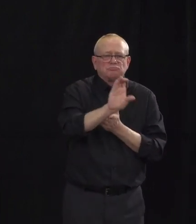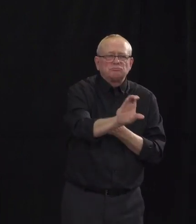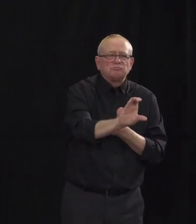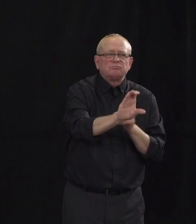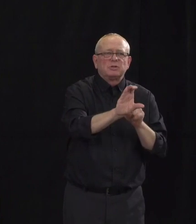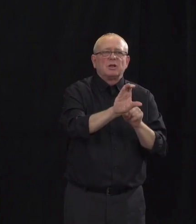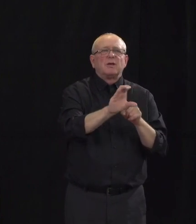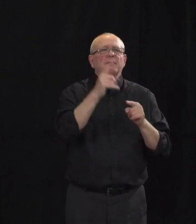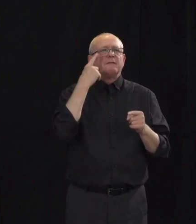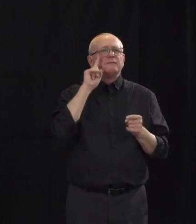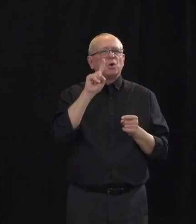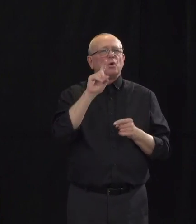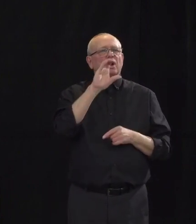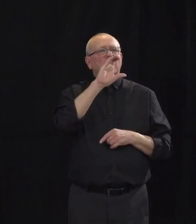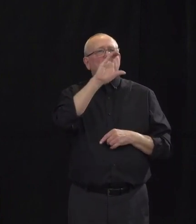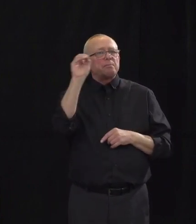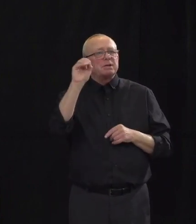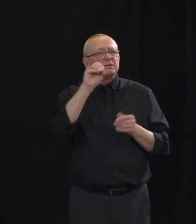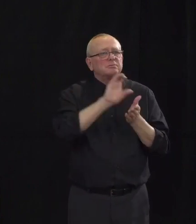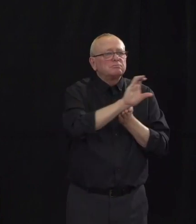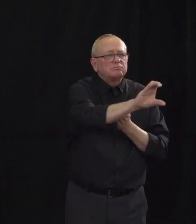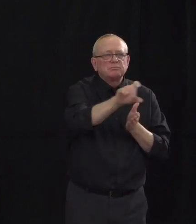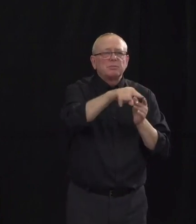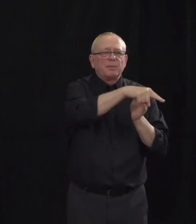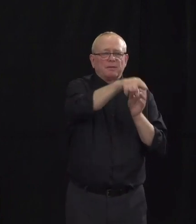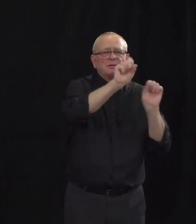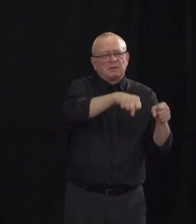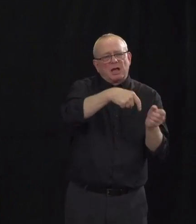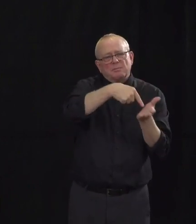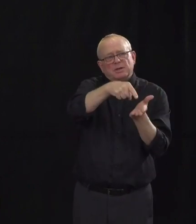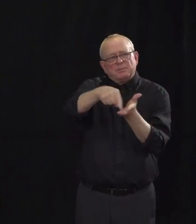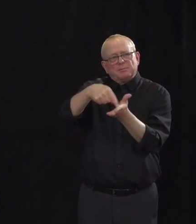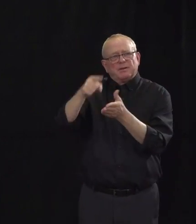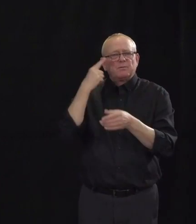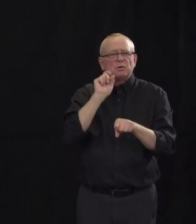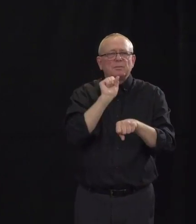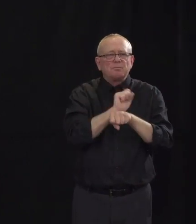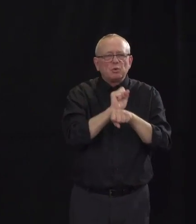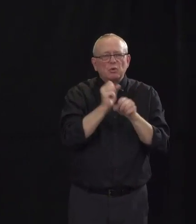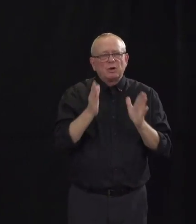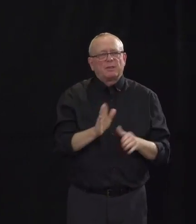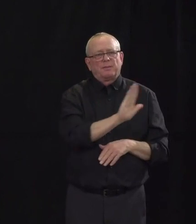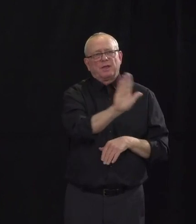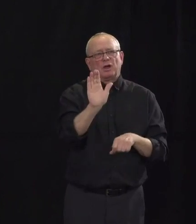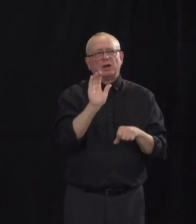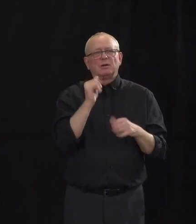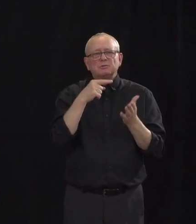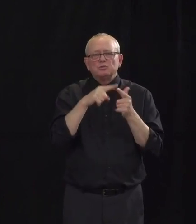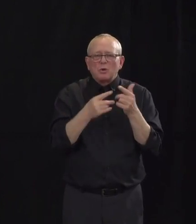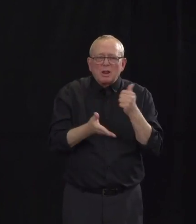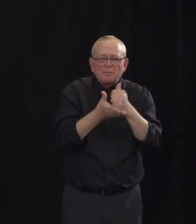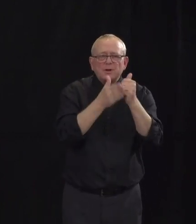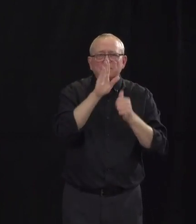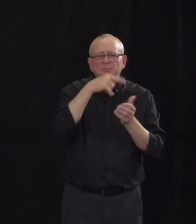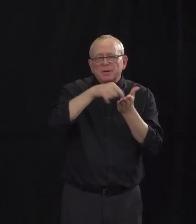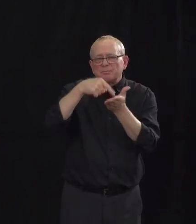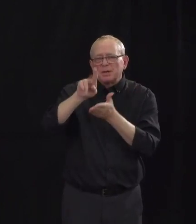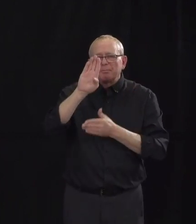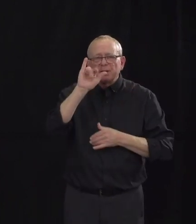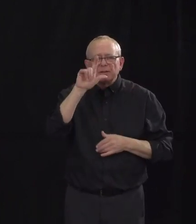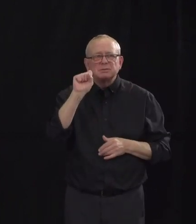important announcement about supporting renters who are concerned about their ability to pay their rent during this challenging